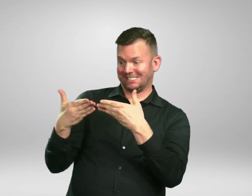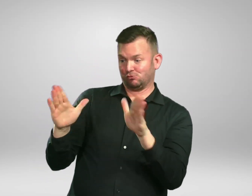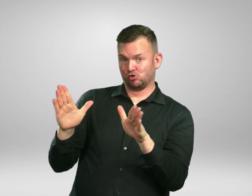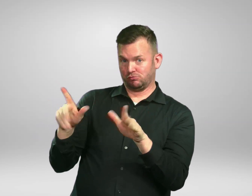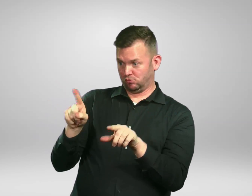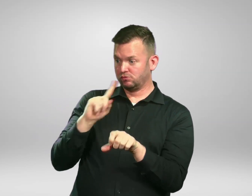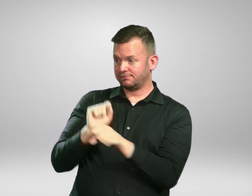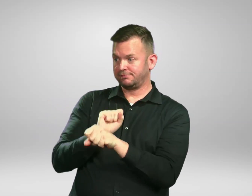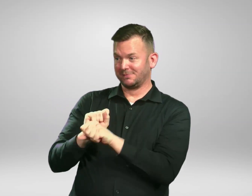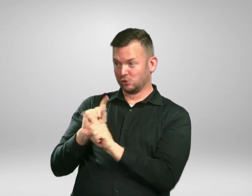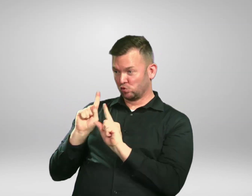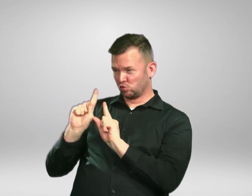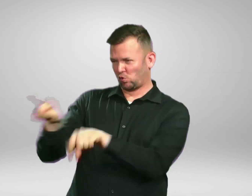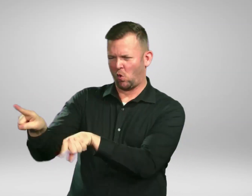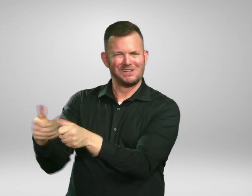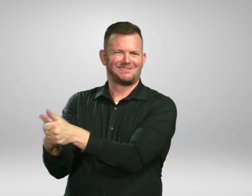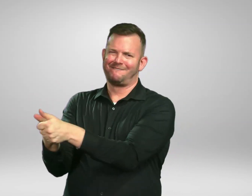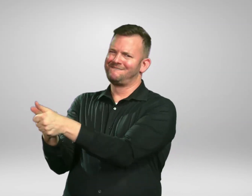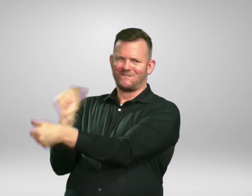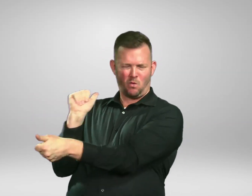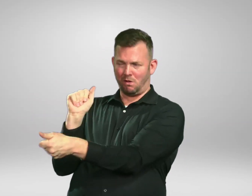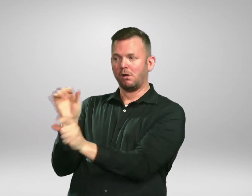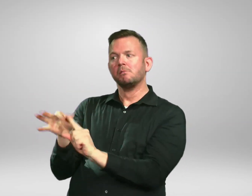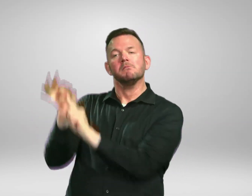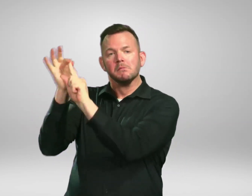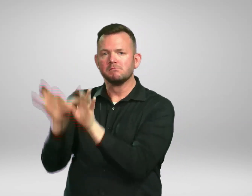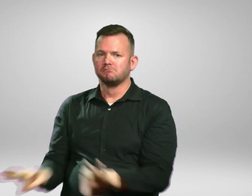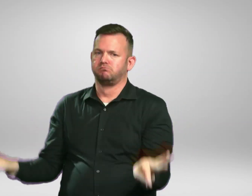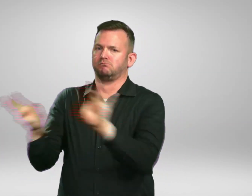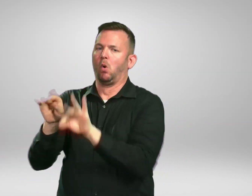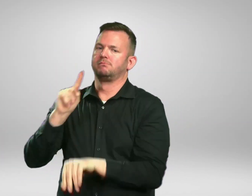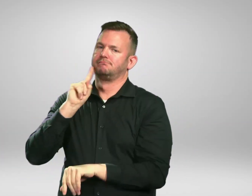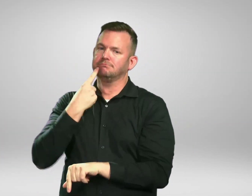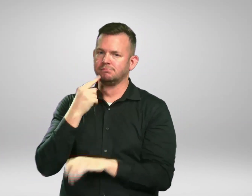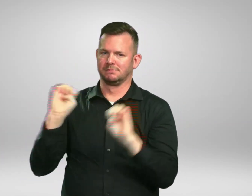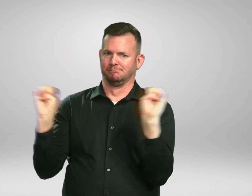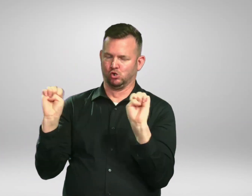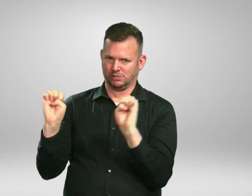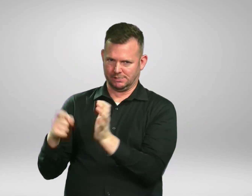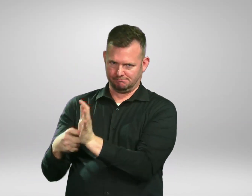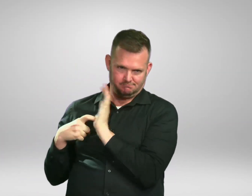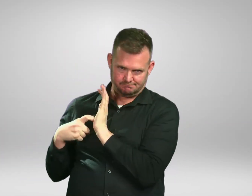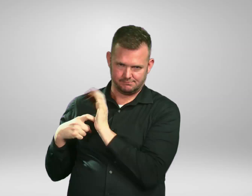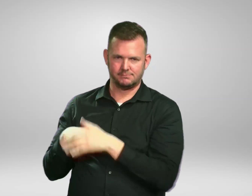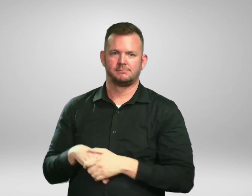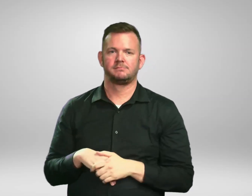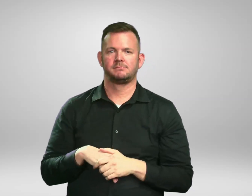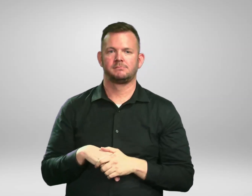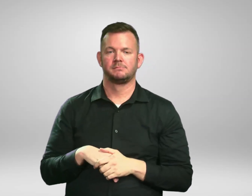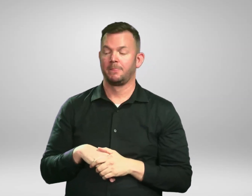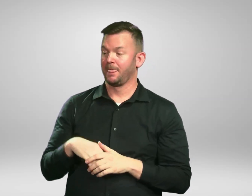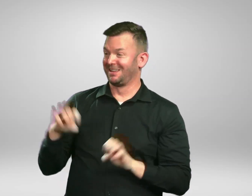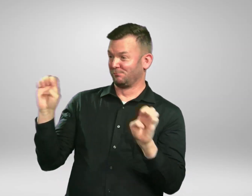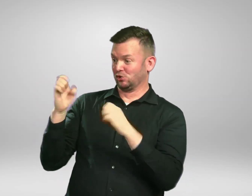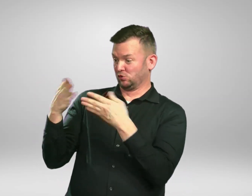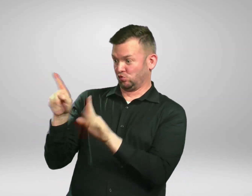the emergency room unless it's a medical emergency. Emergency rooms need to be able to